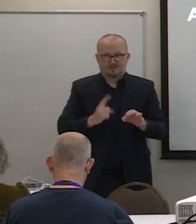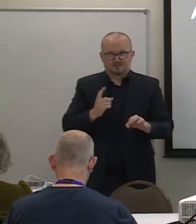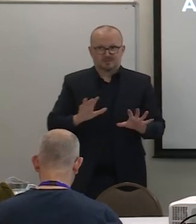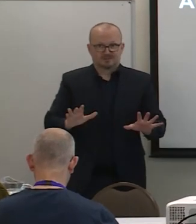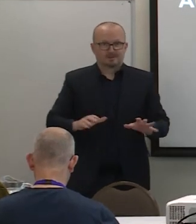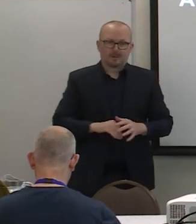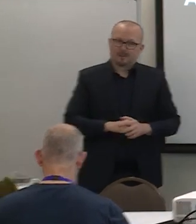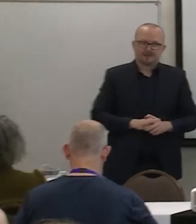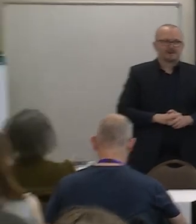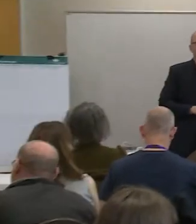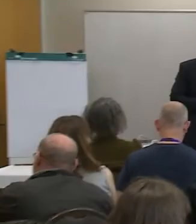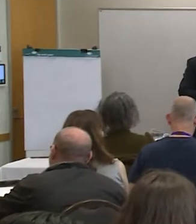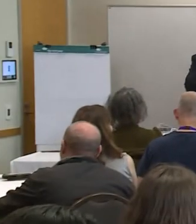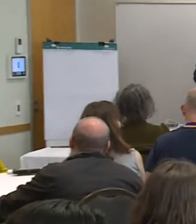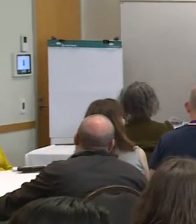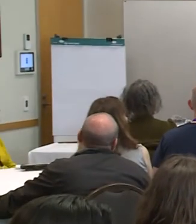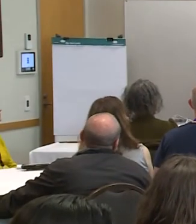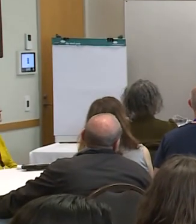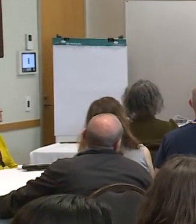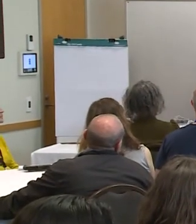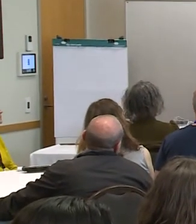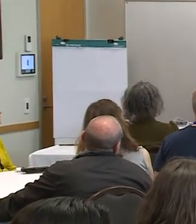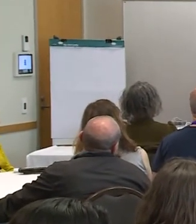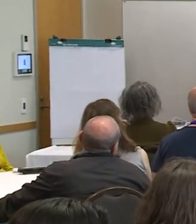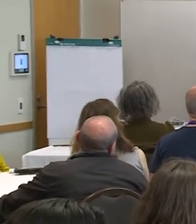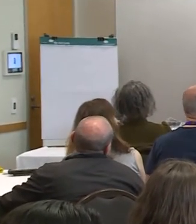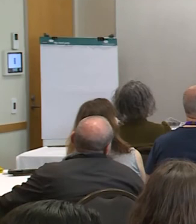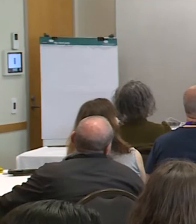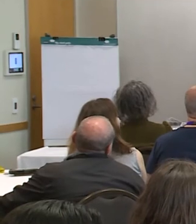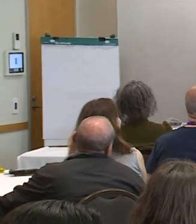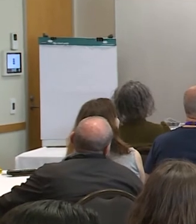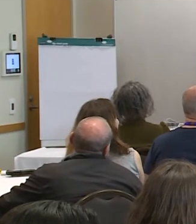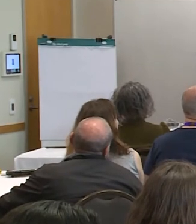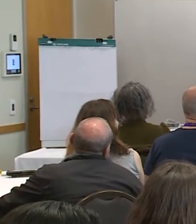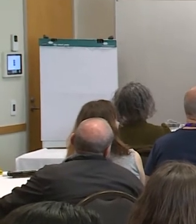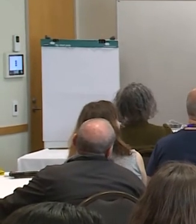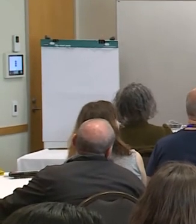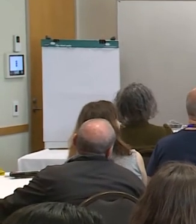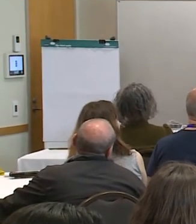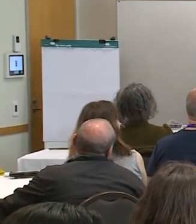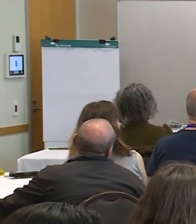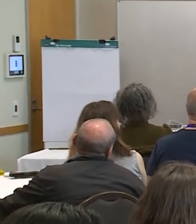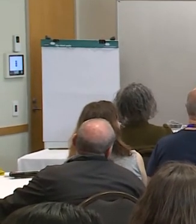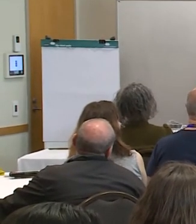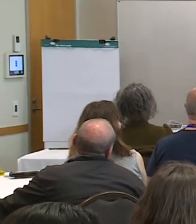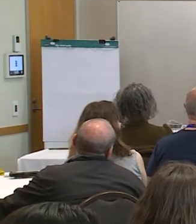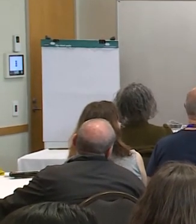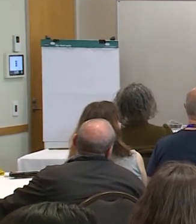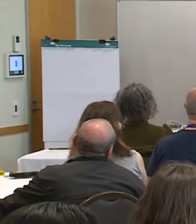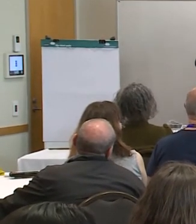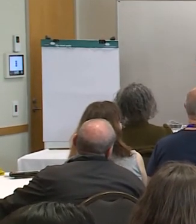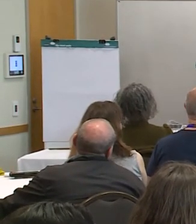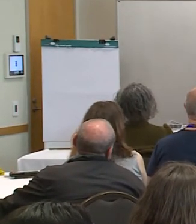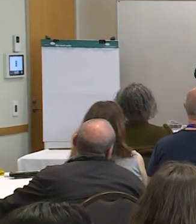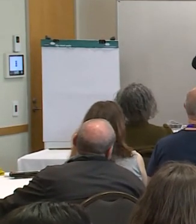okay? Next slide, there's a question. If you think the answer is yes, I want your hands to go up. If